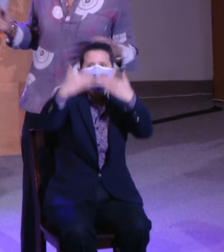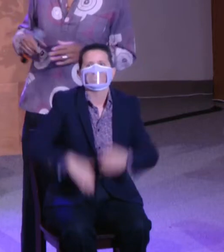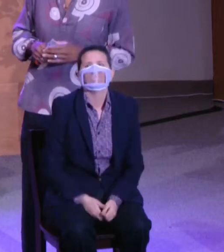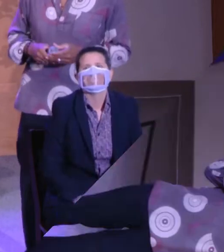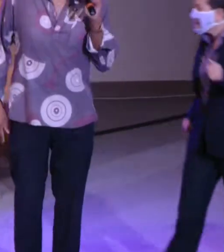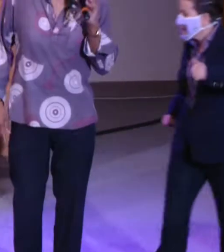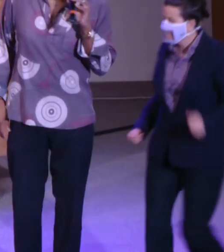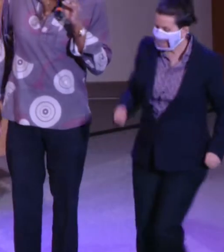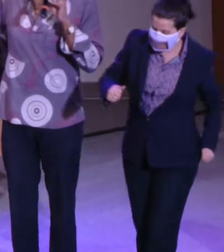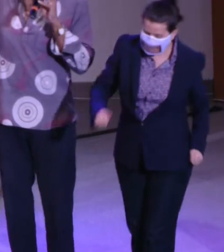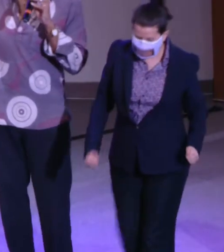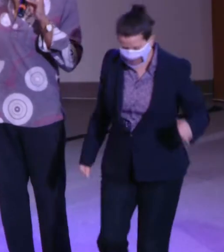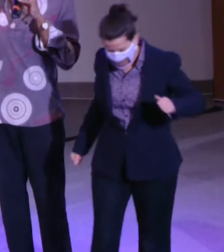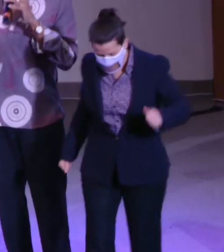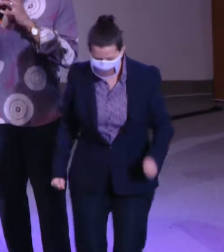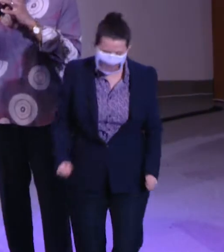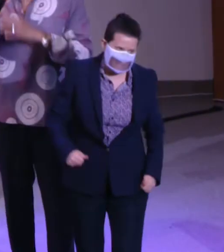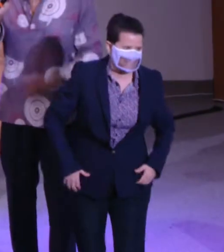grateful.